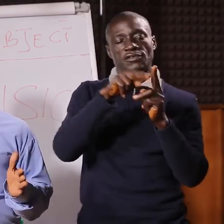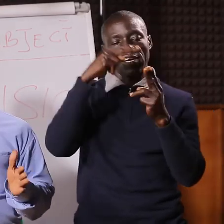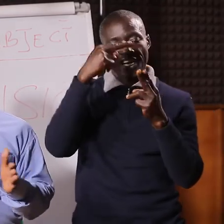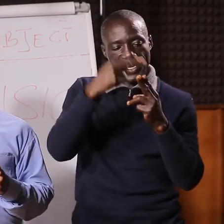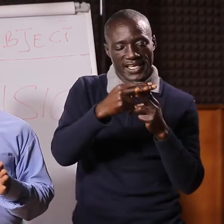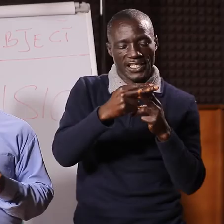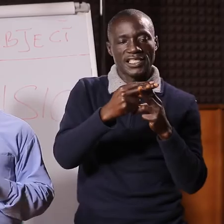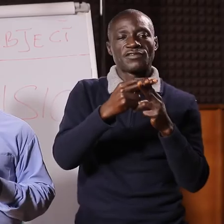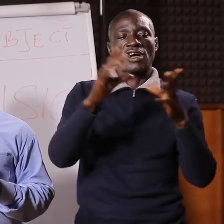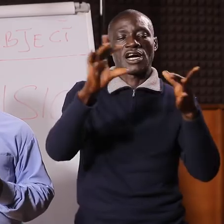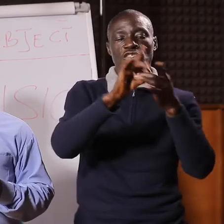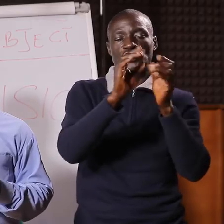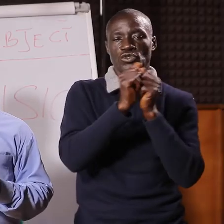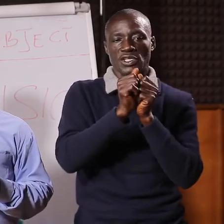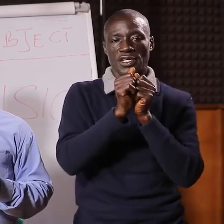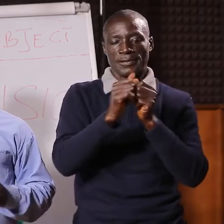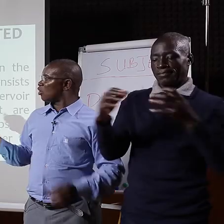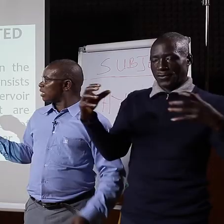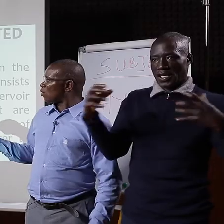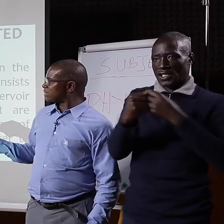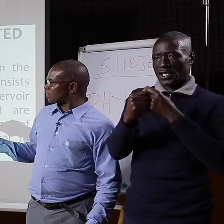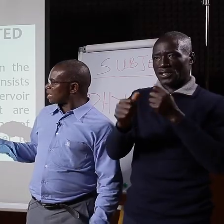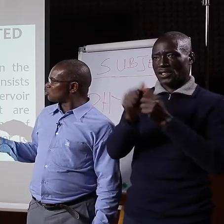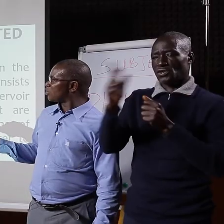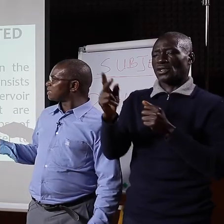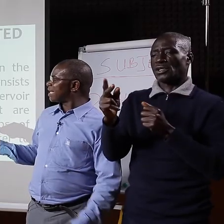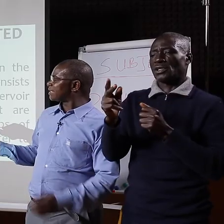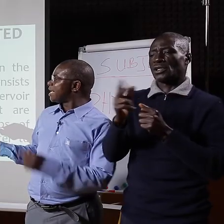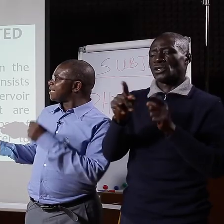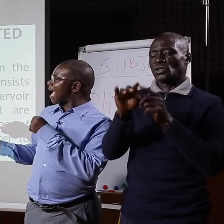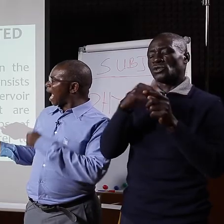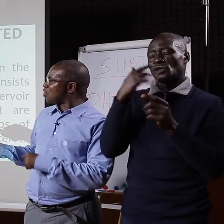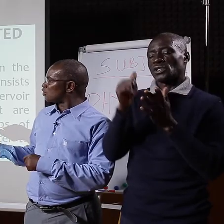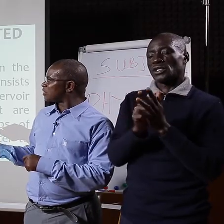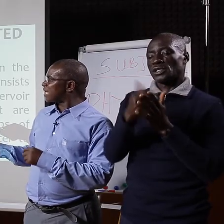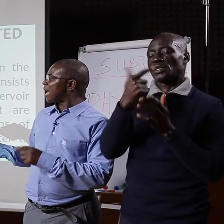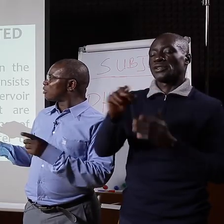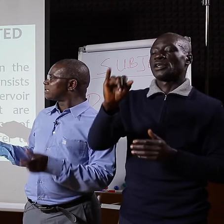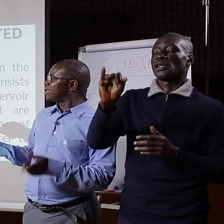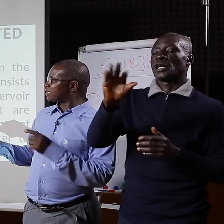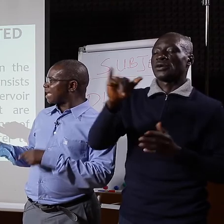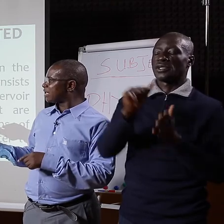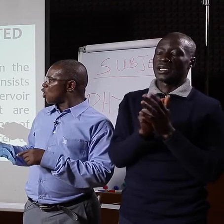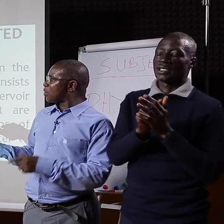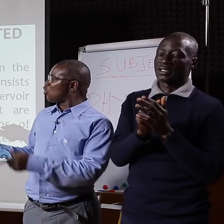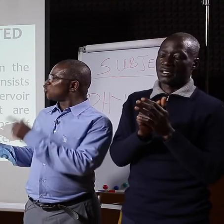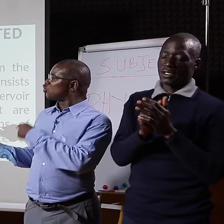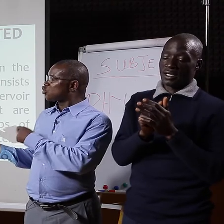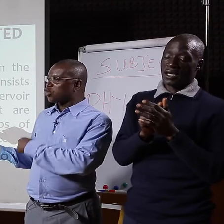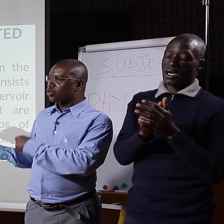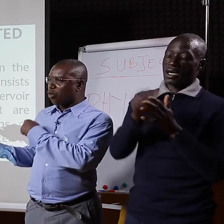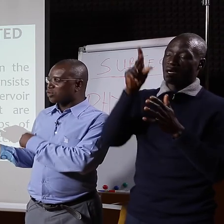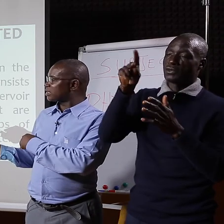and negative are joined, they attract each other. Then the other ones repel. So we see that the ions that are positively charged will go